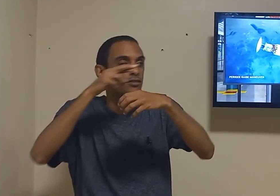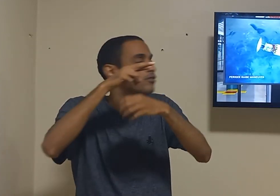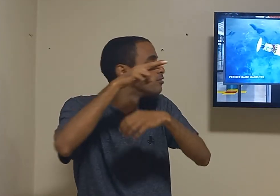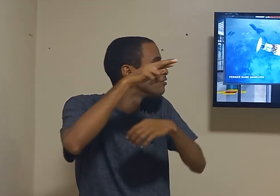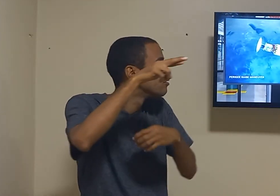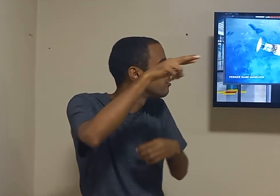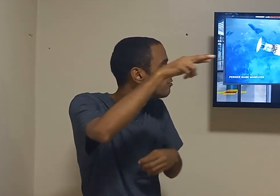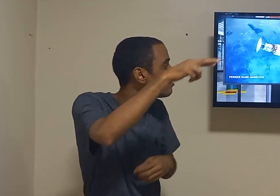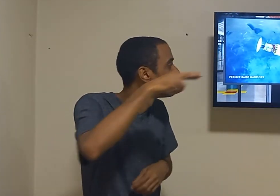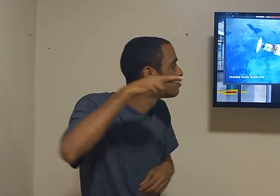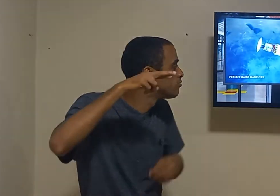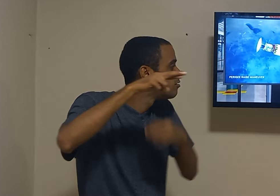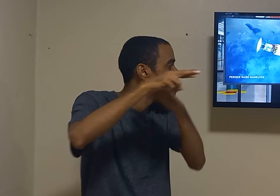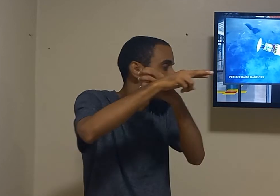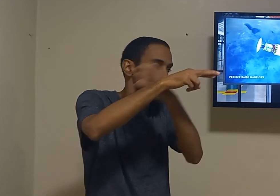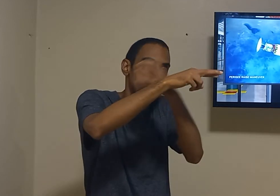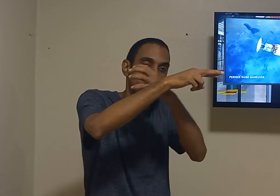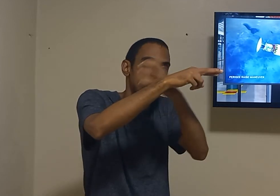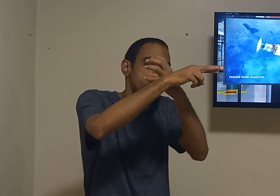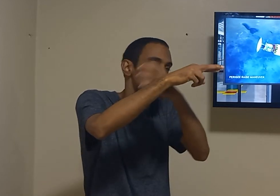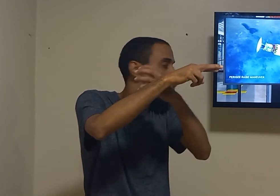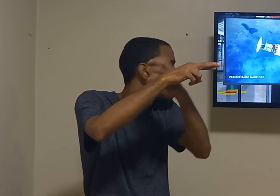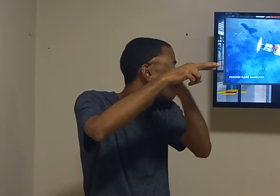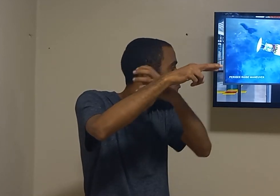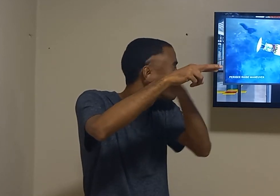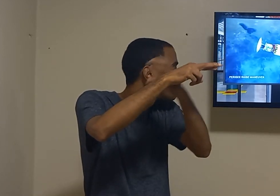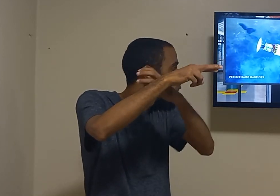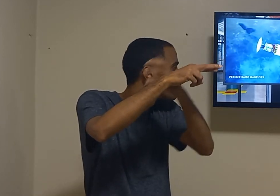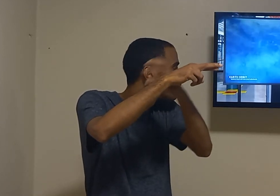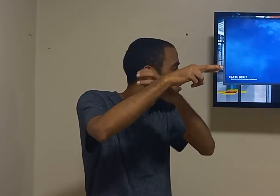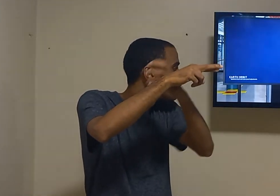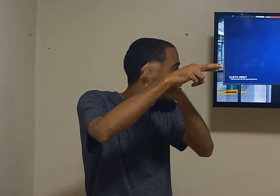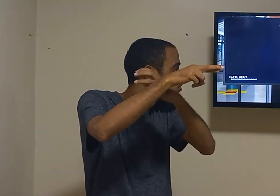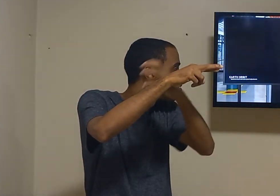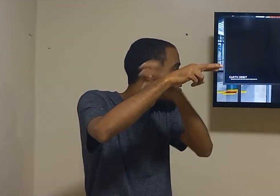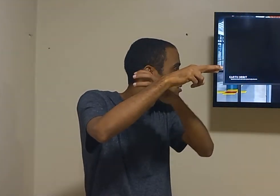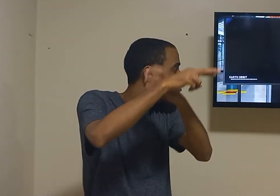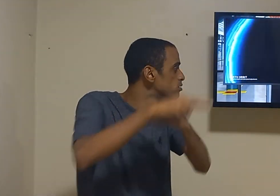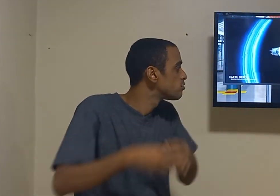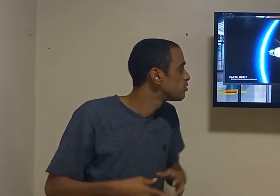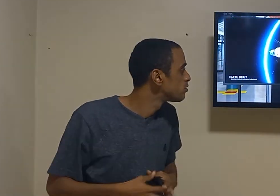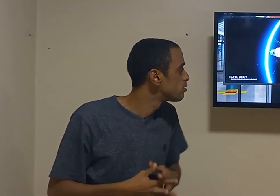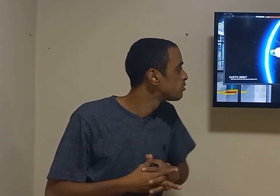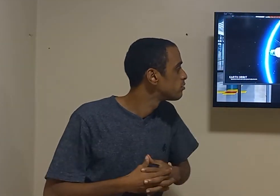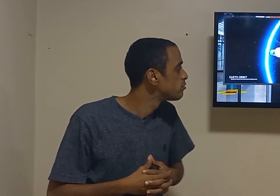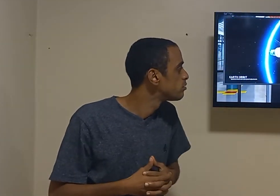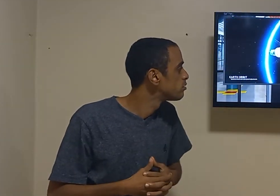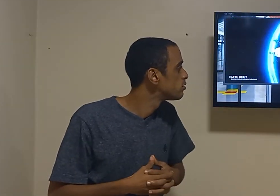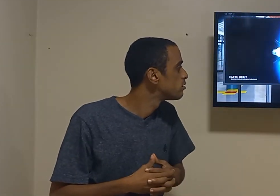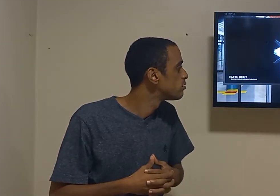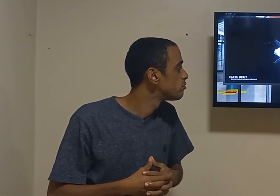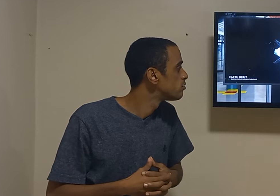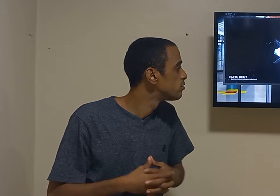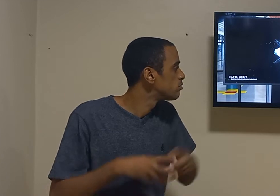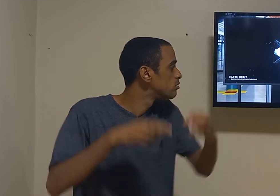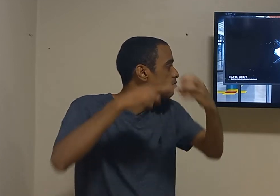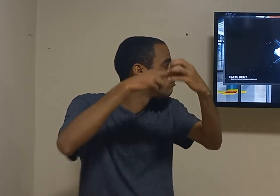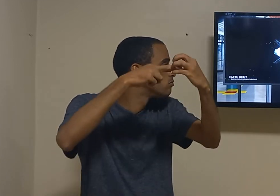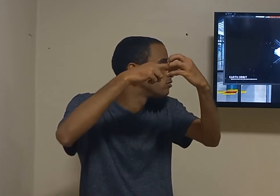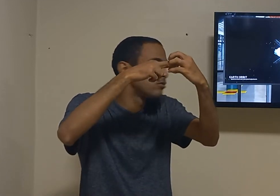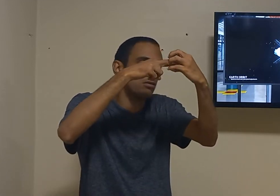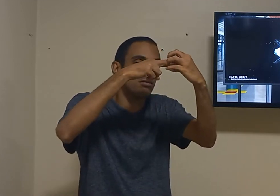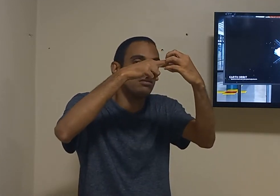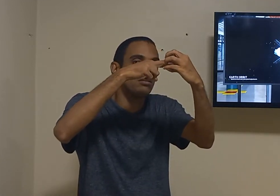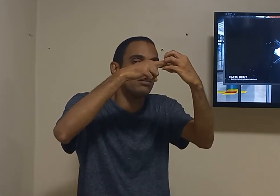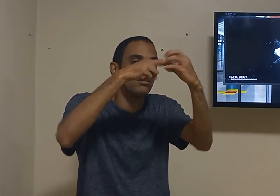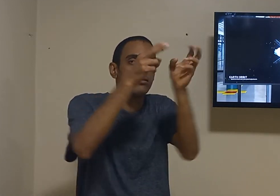part of our orbit around Earth, really put us in a nice circular path around our planet. And while we're in Earth orbit, we can check out Orion,